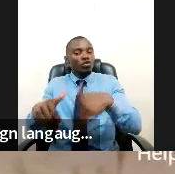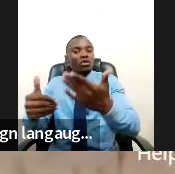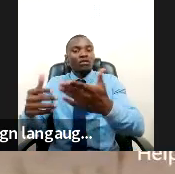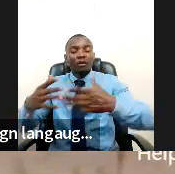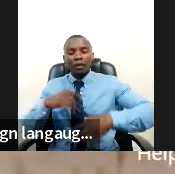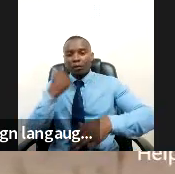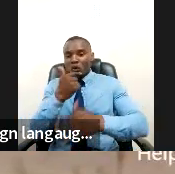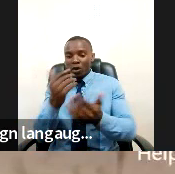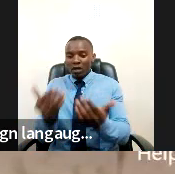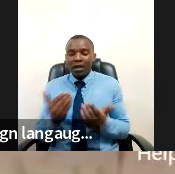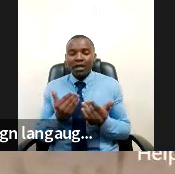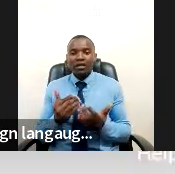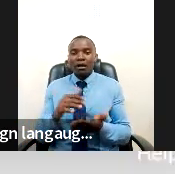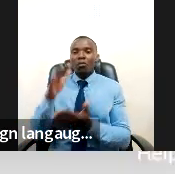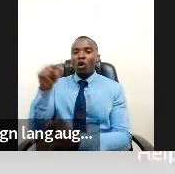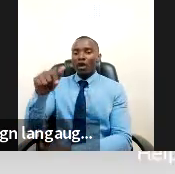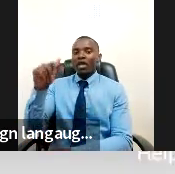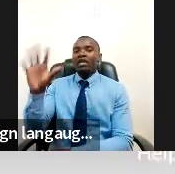most in Africa. Thank you.